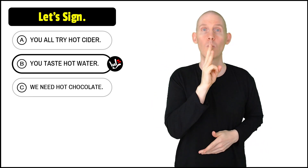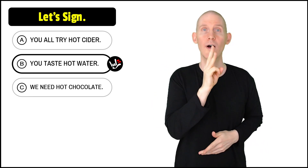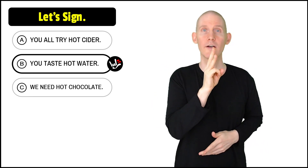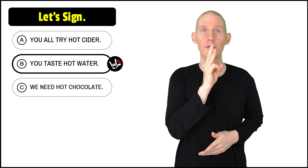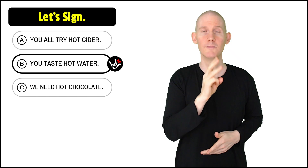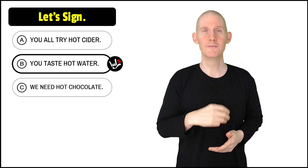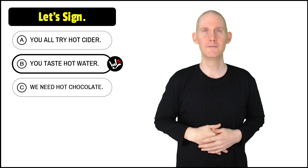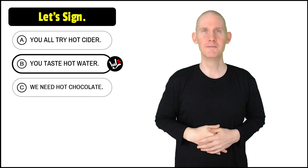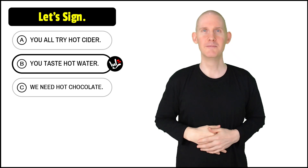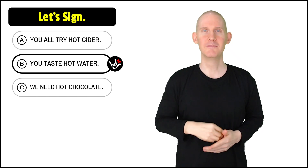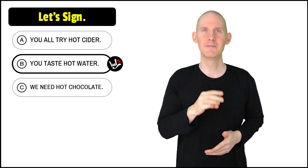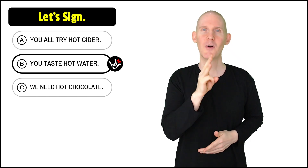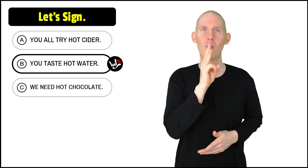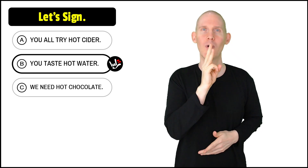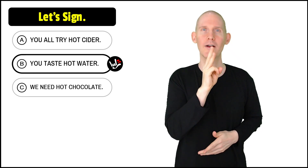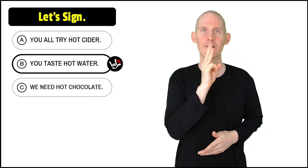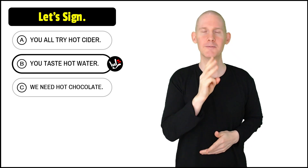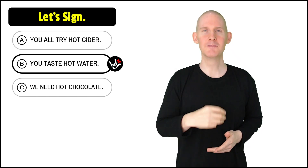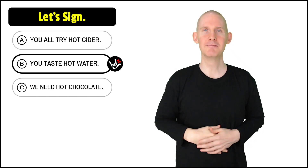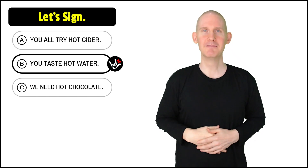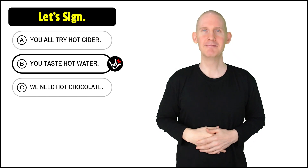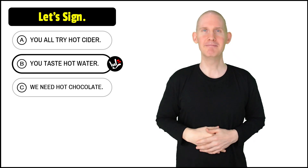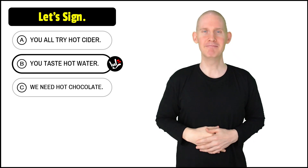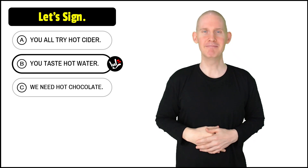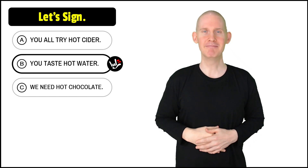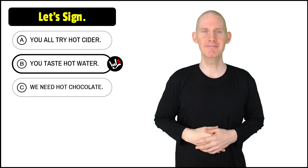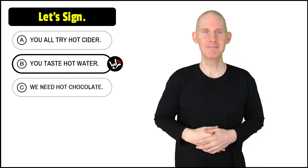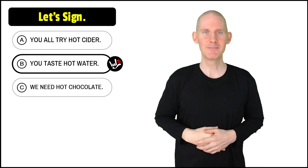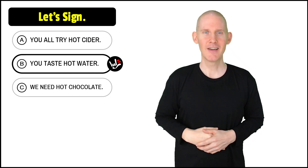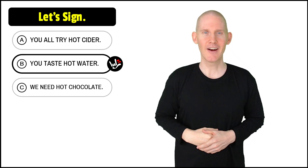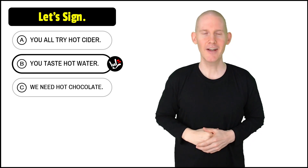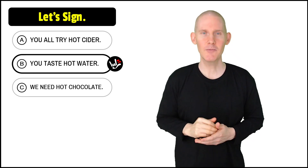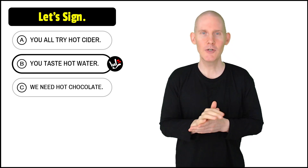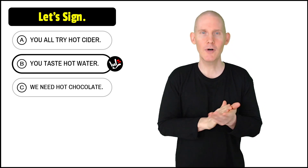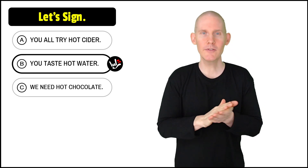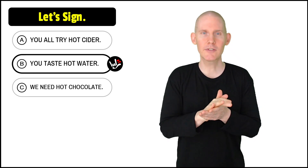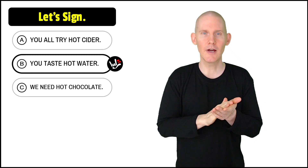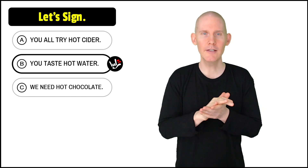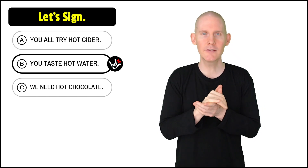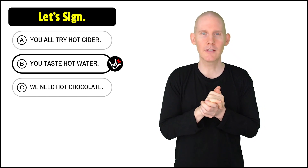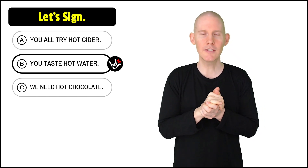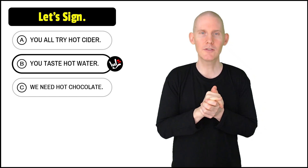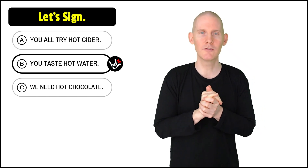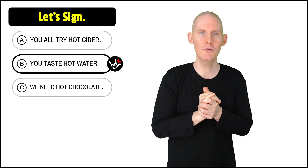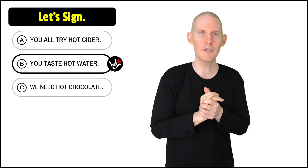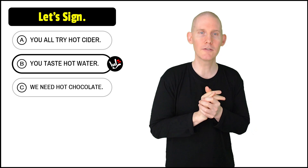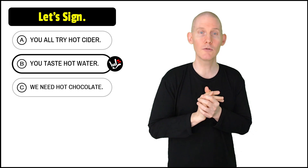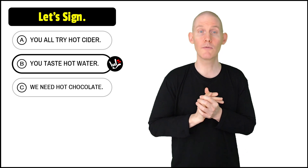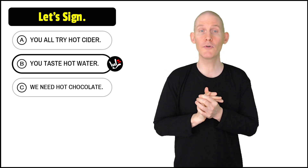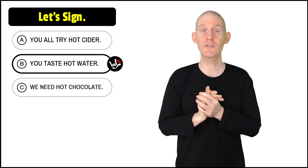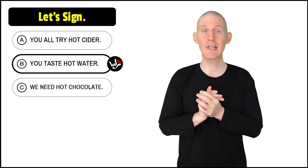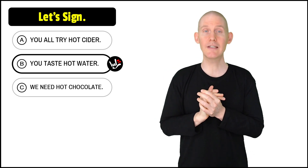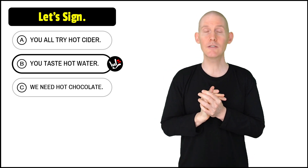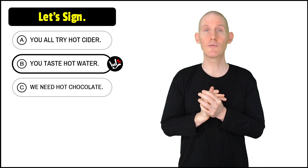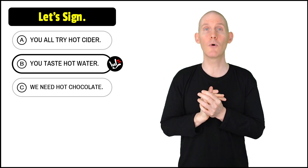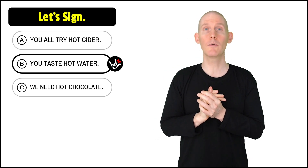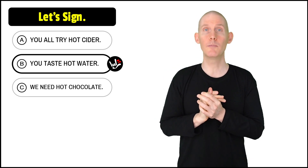Water, water. All right, we know all the signs. Let's do it. Let's do the full sentence for B.